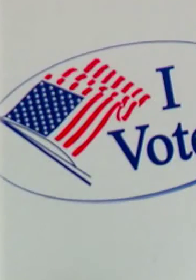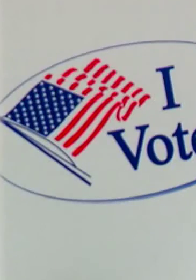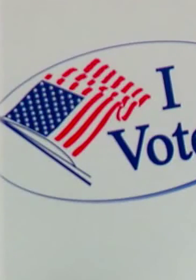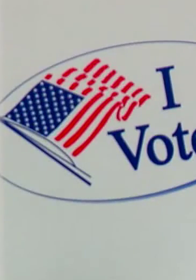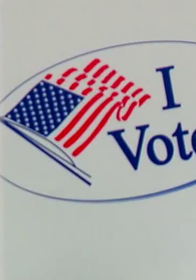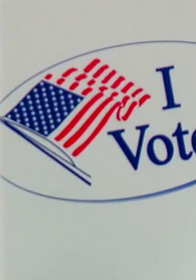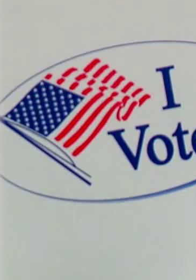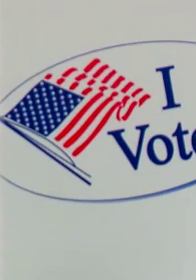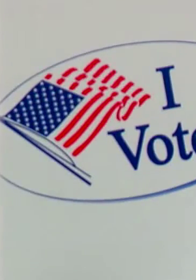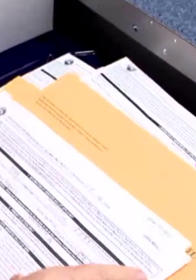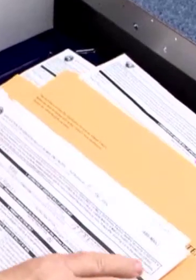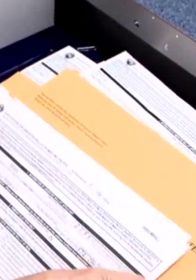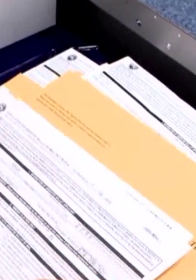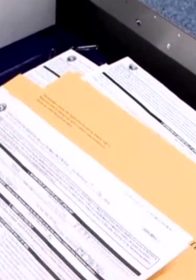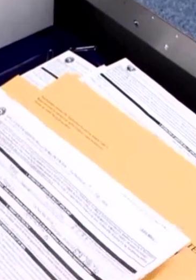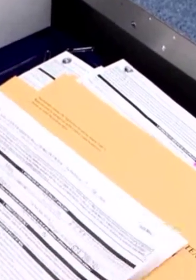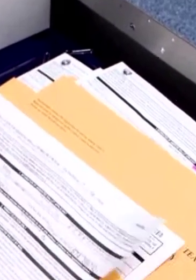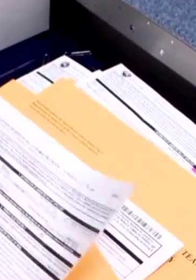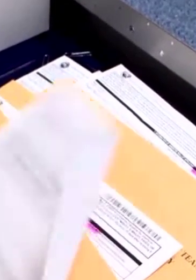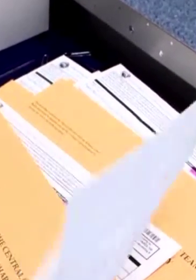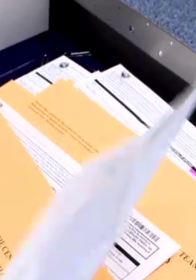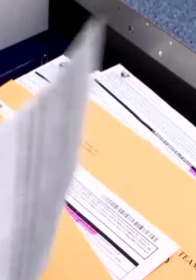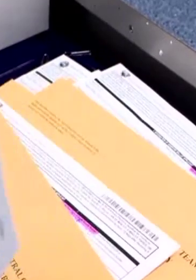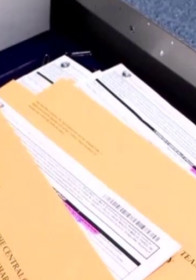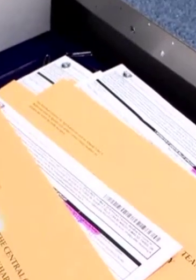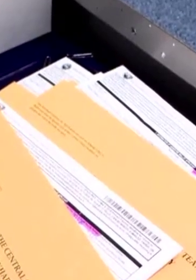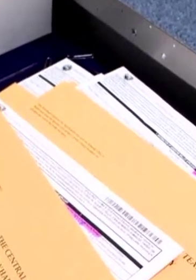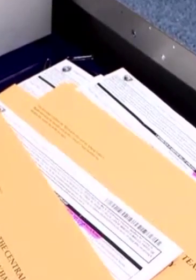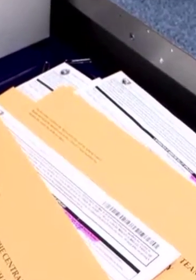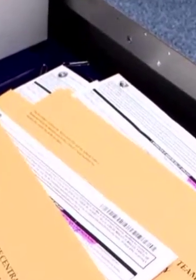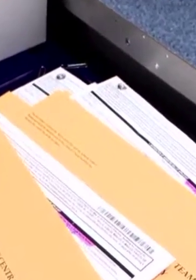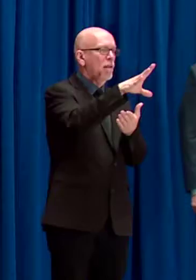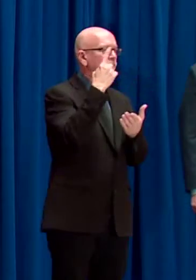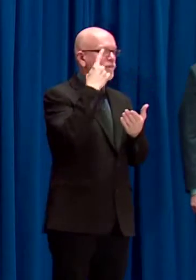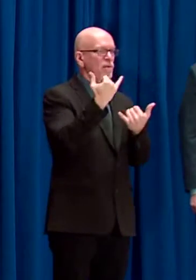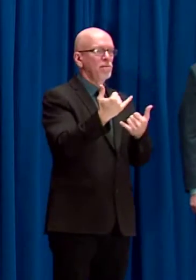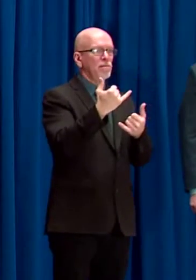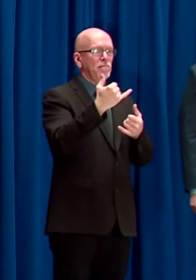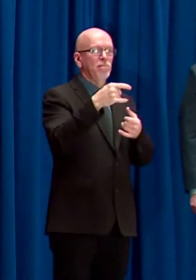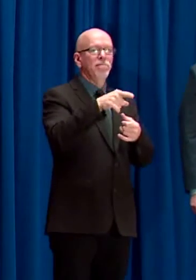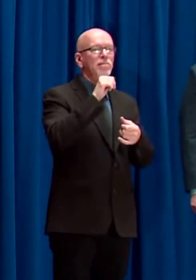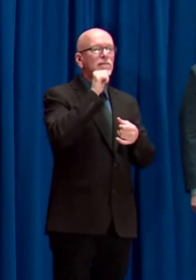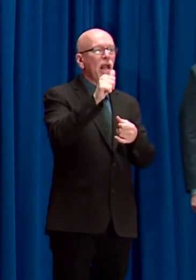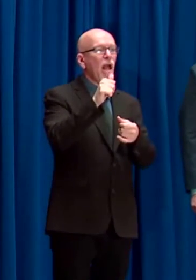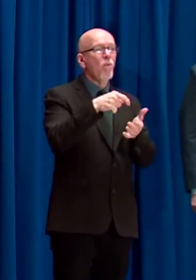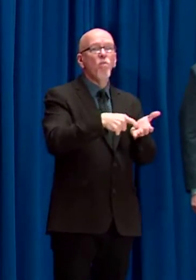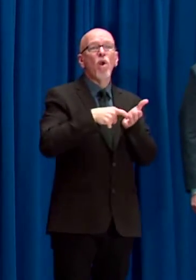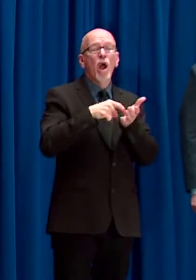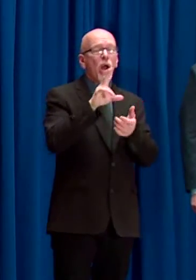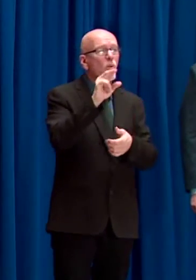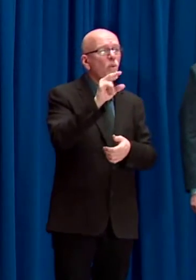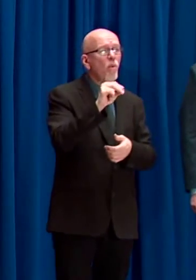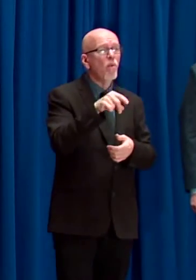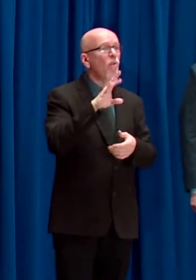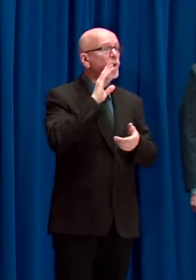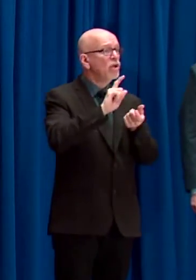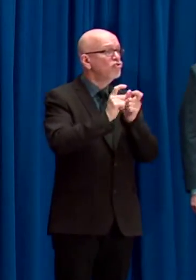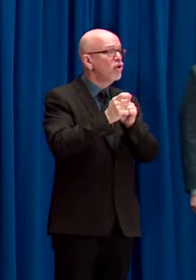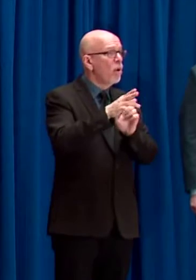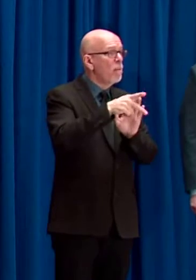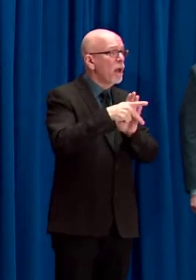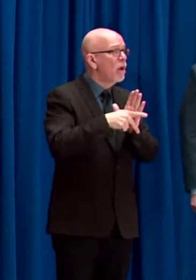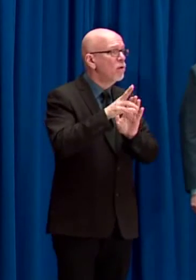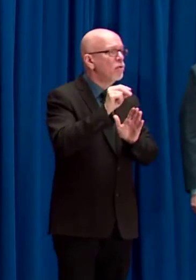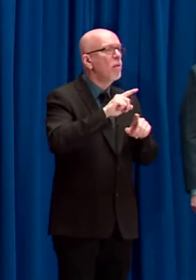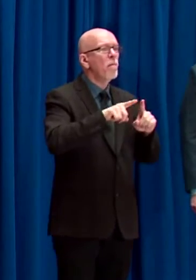provide even more protection, all voters now have the option to vote by mail. It's not a requirement, nor does it change policy